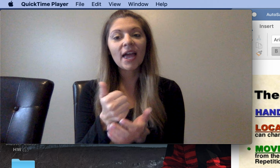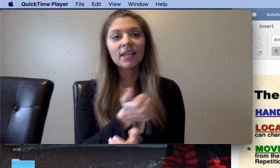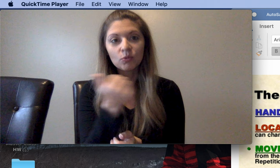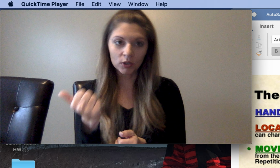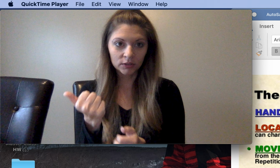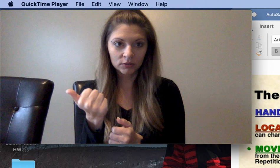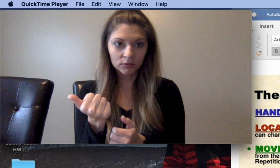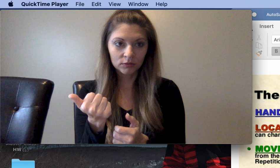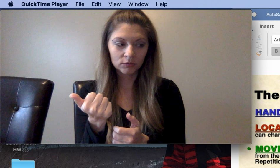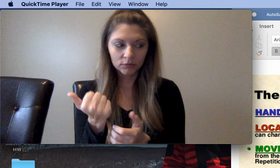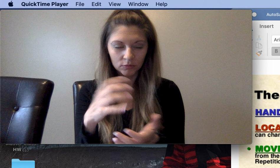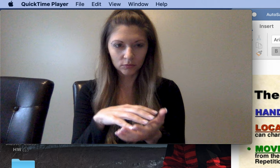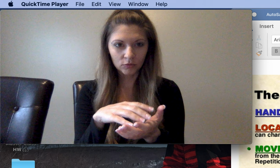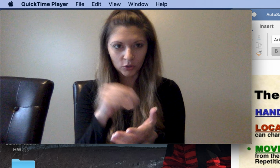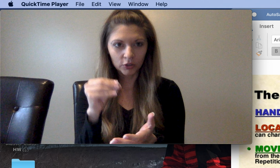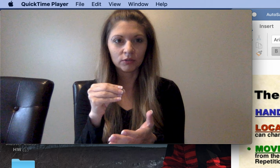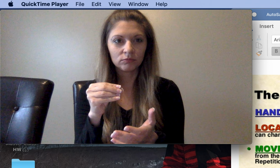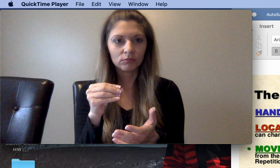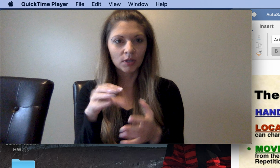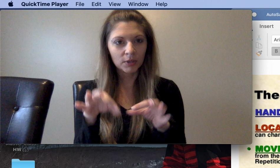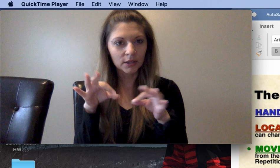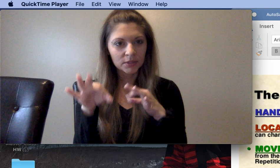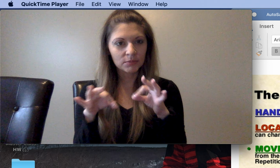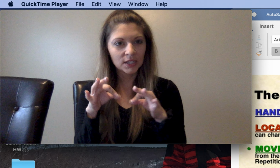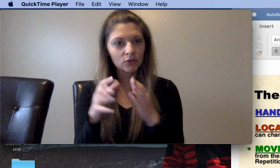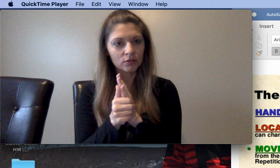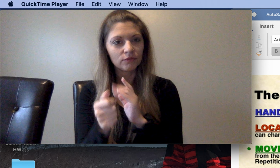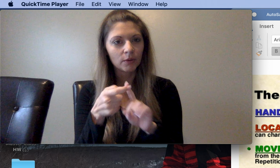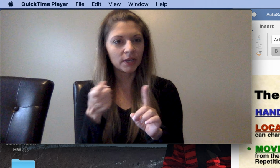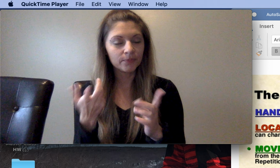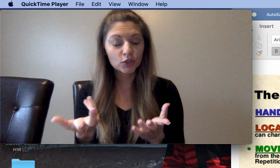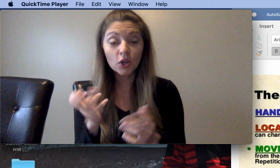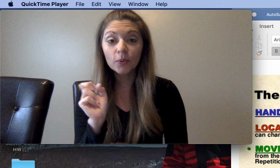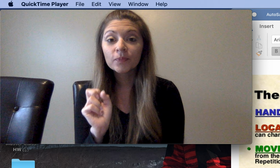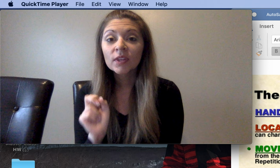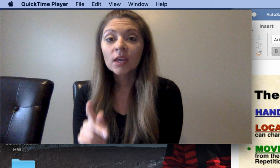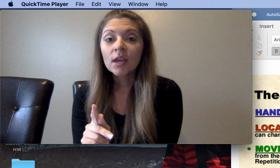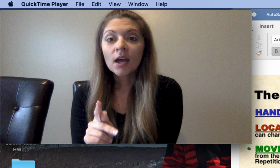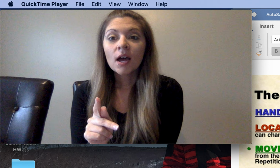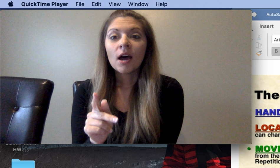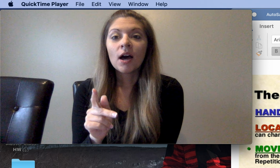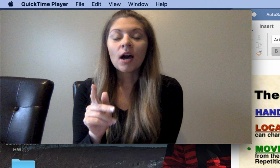help anyone learn and pick up some skills from it. So,